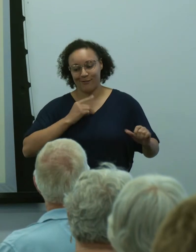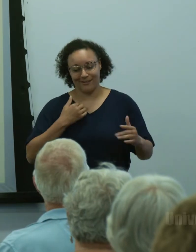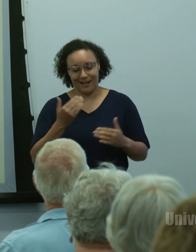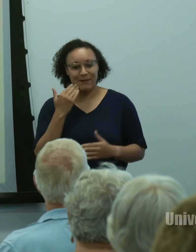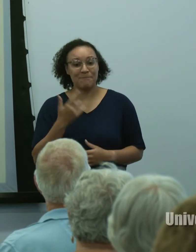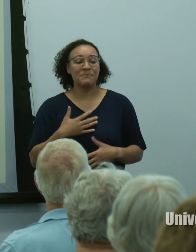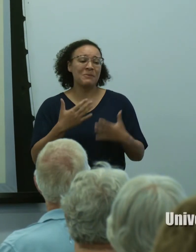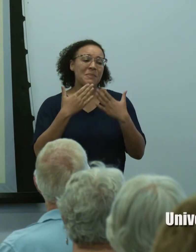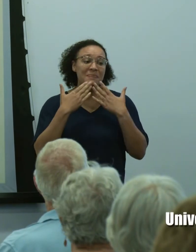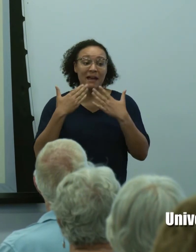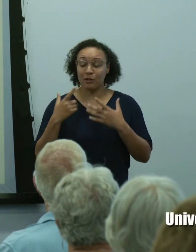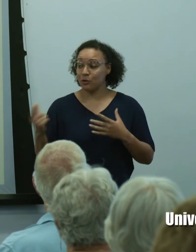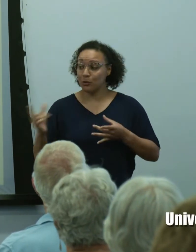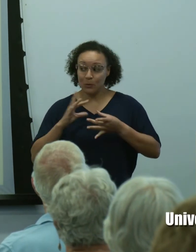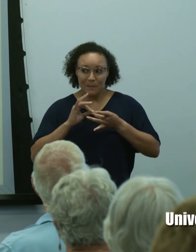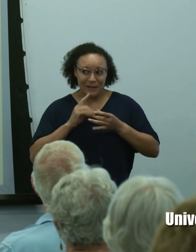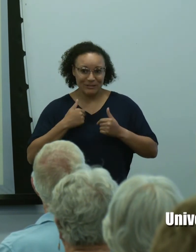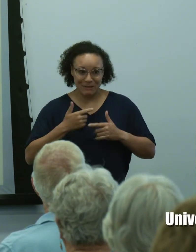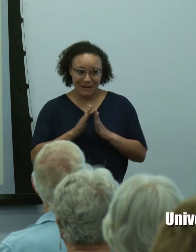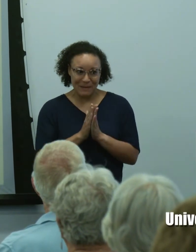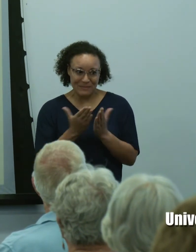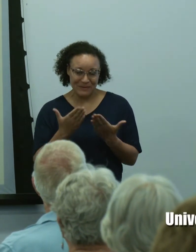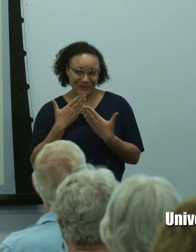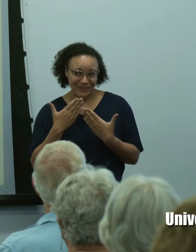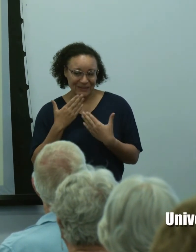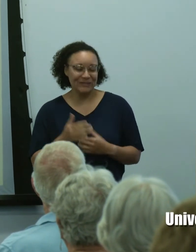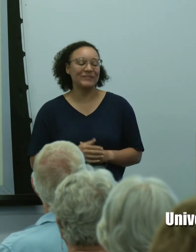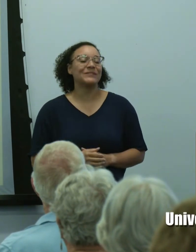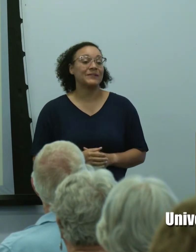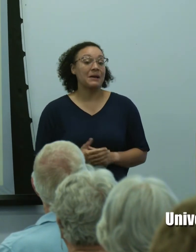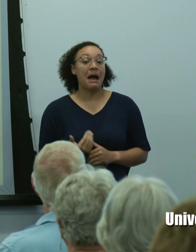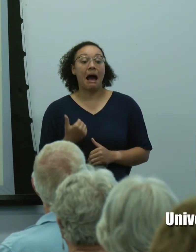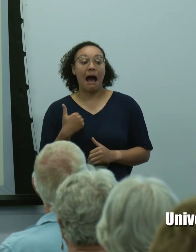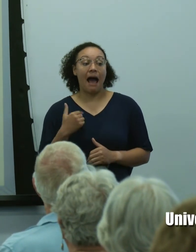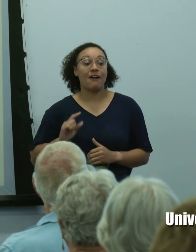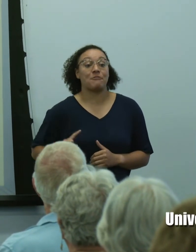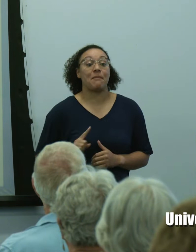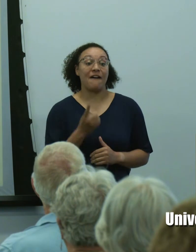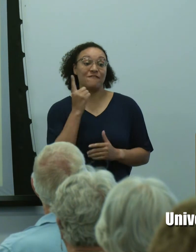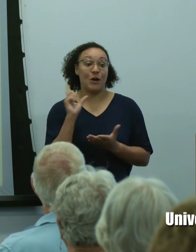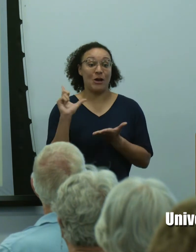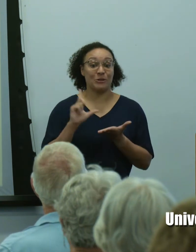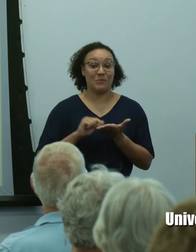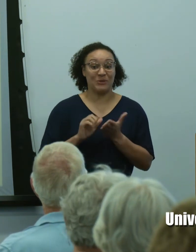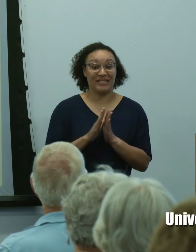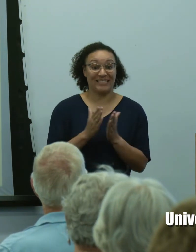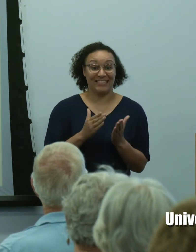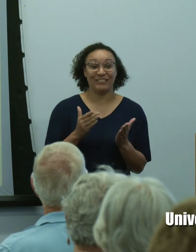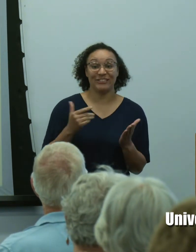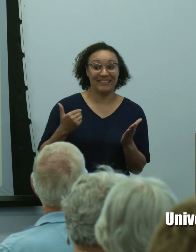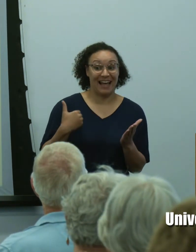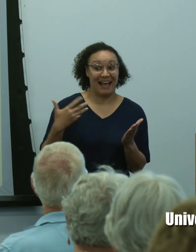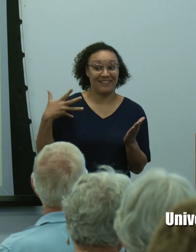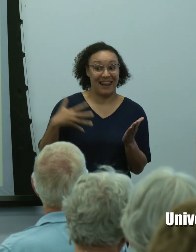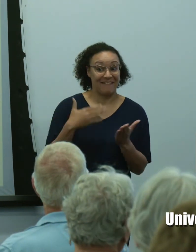So thank you for mentioning my book. I do have a few first editions left.